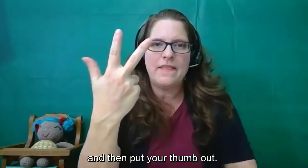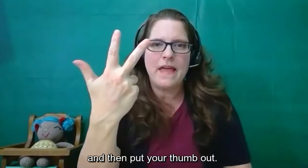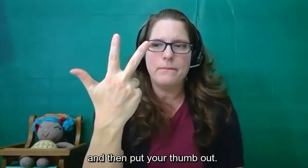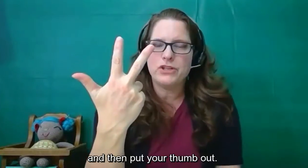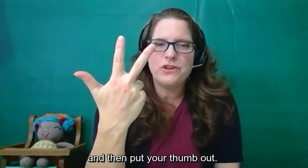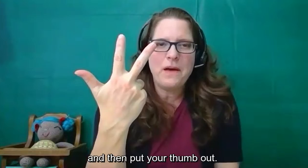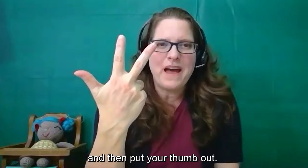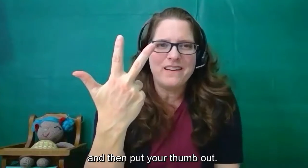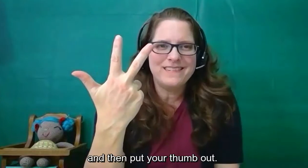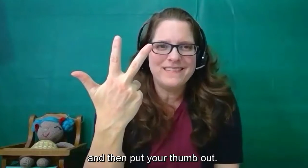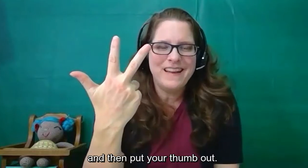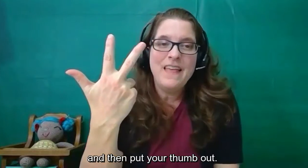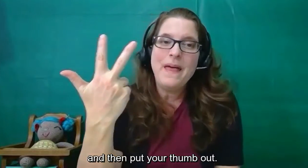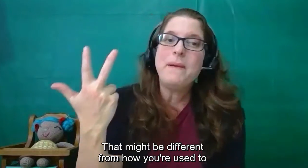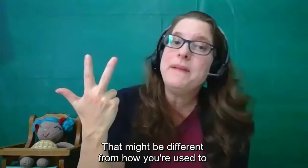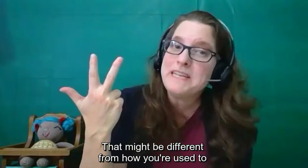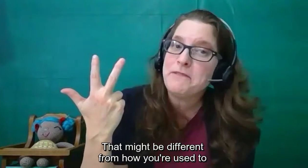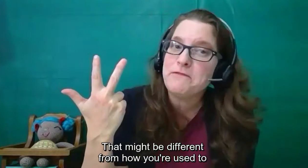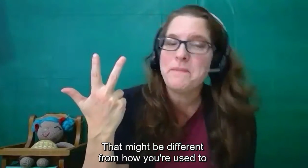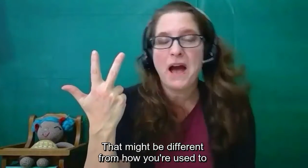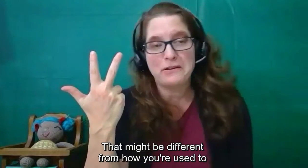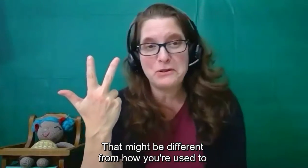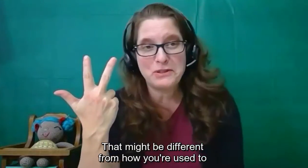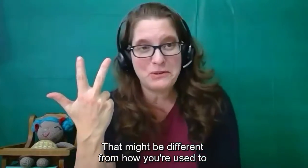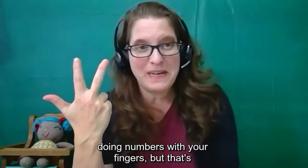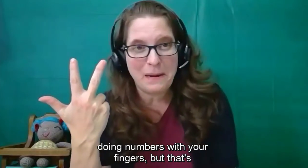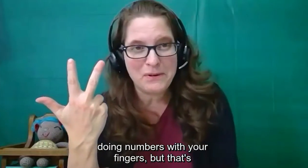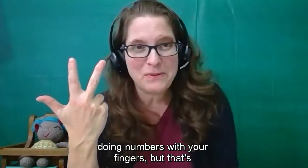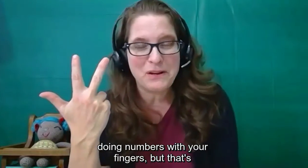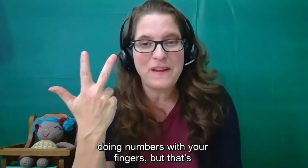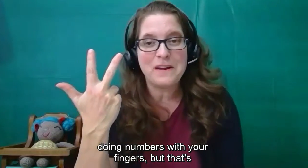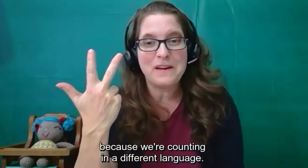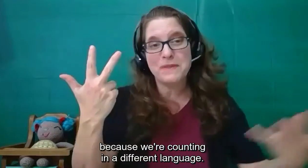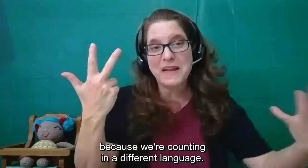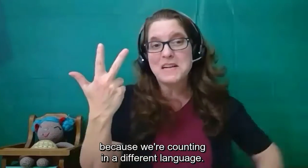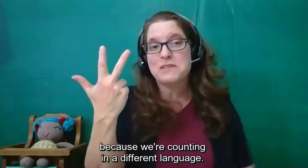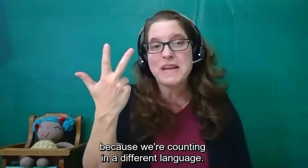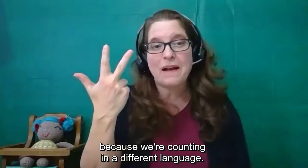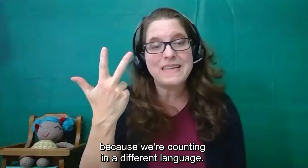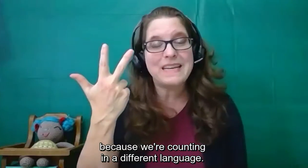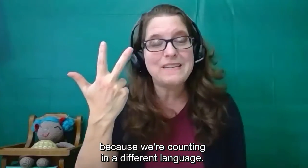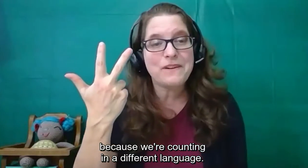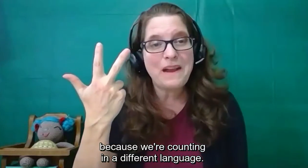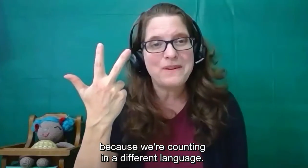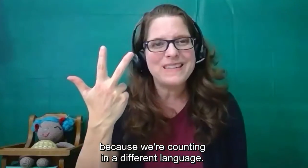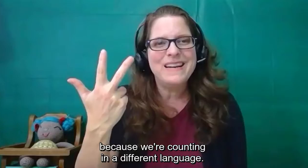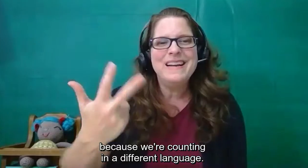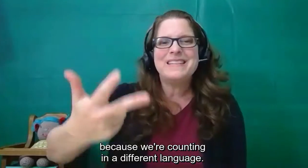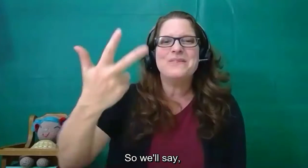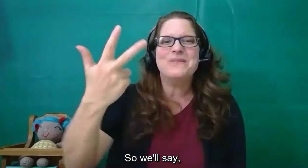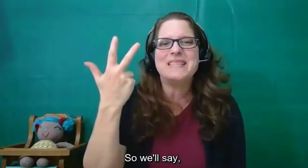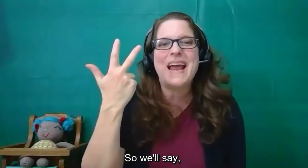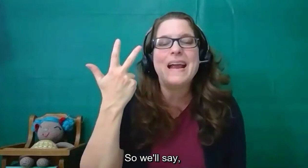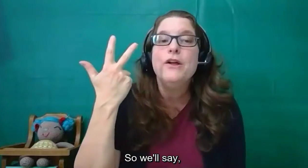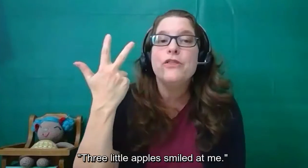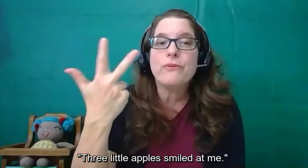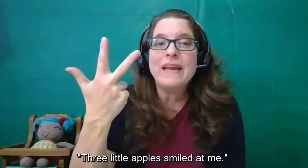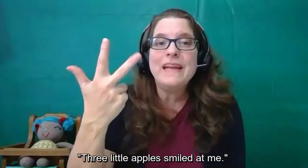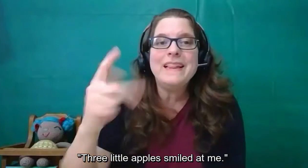then put your thumb out. That might be different from how you're used to doing numbers with your fingers, but that's because we're counting in a different language. So we'll say 3